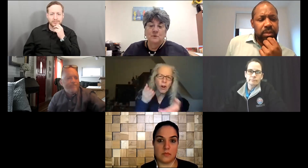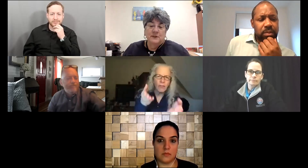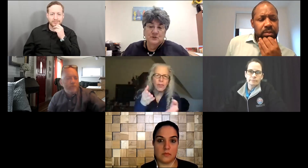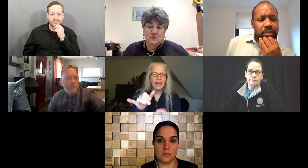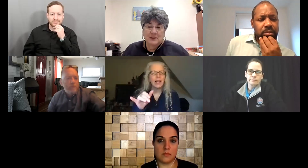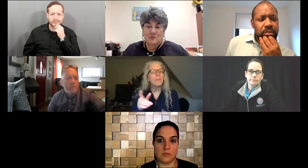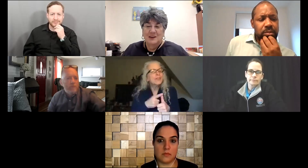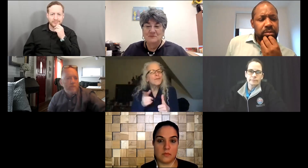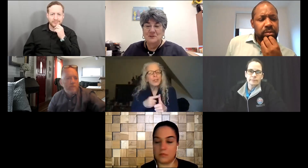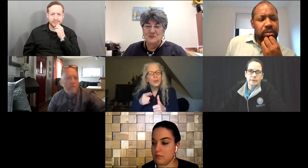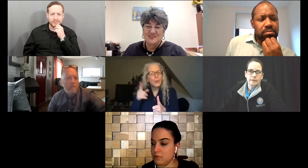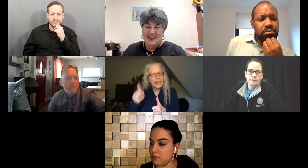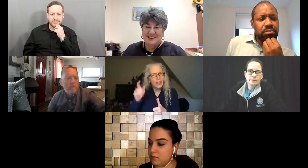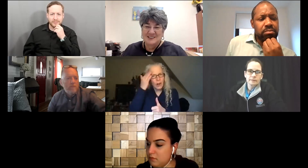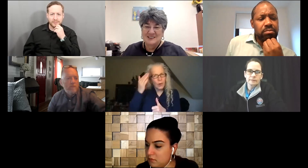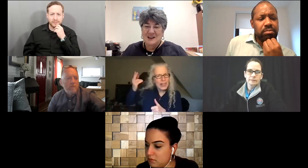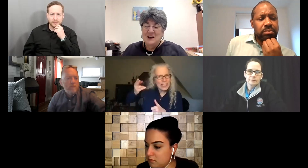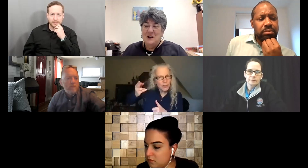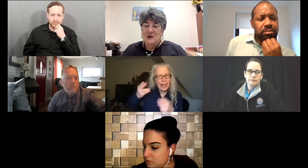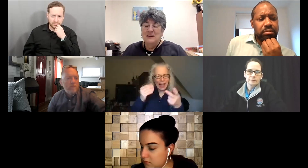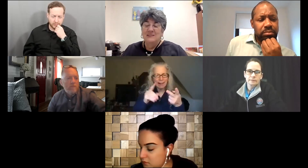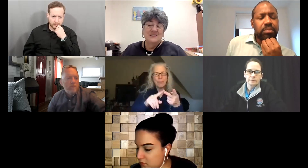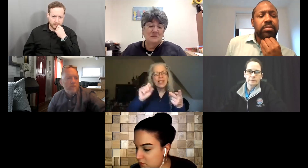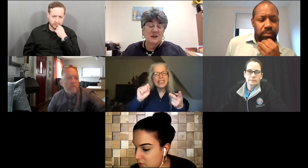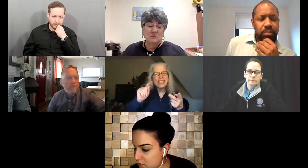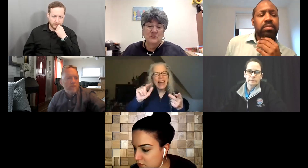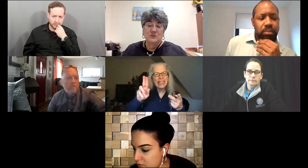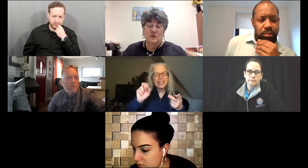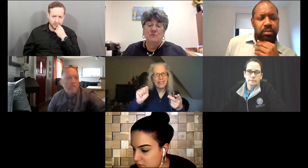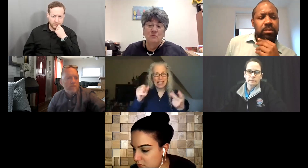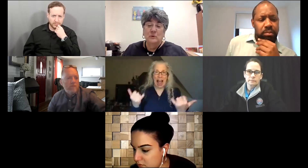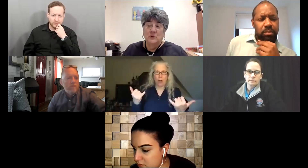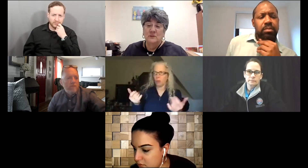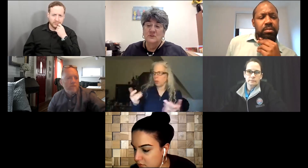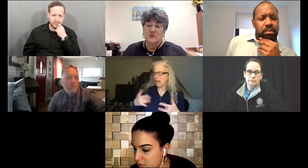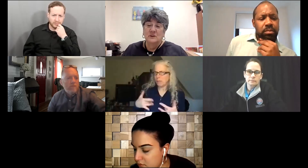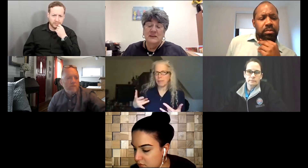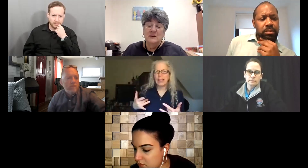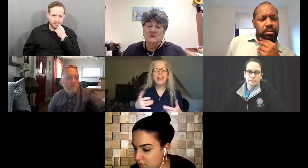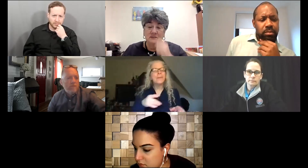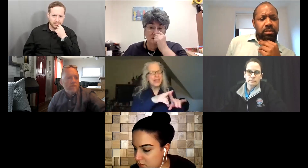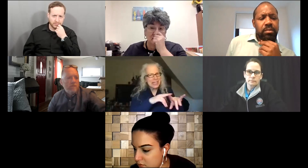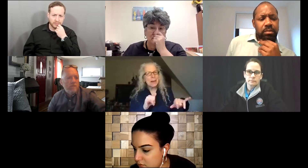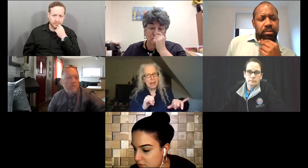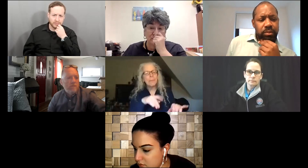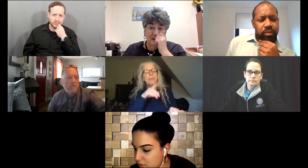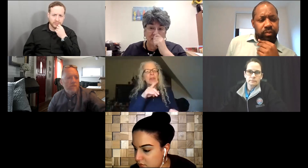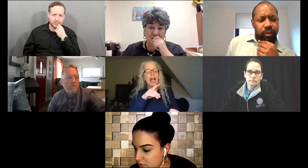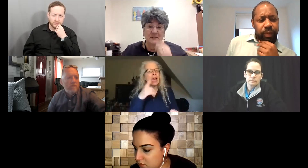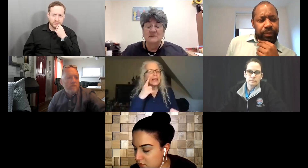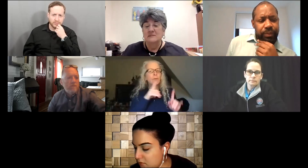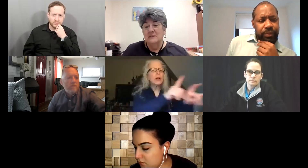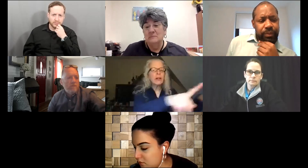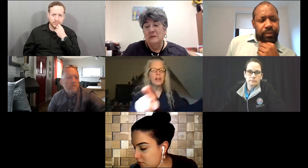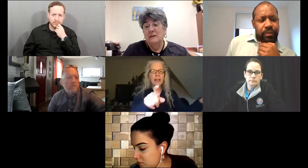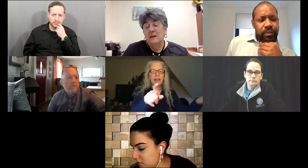to know the history and we have to know the status. But at the same time, we should go forward with a needs survey,